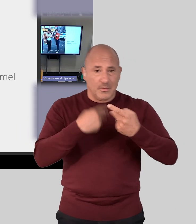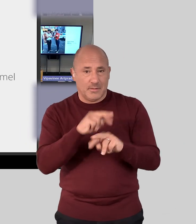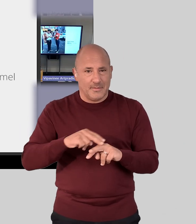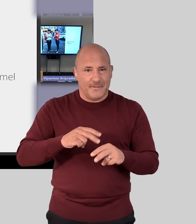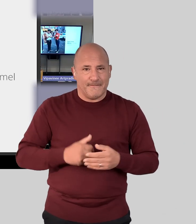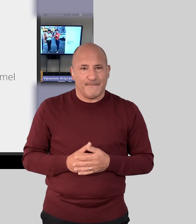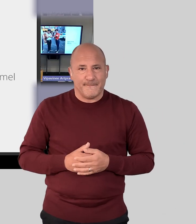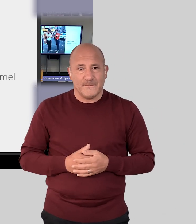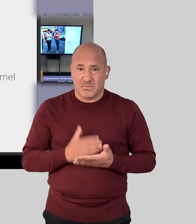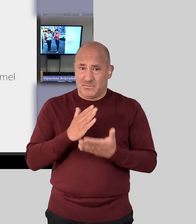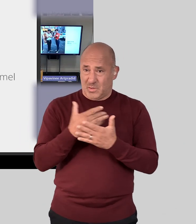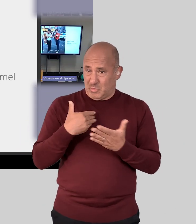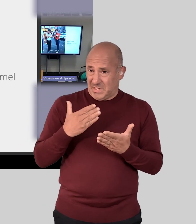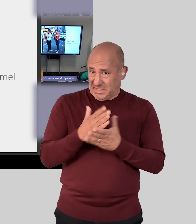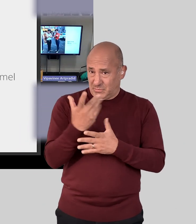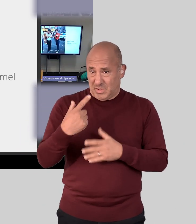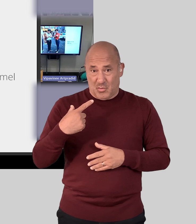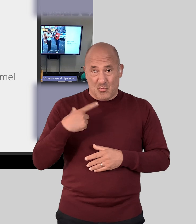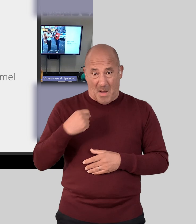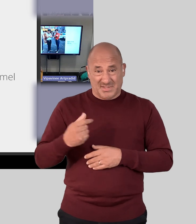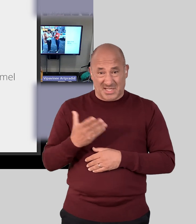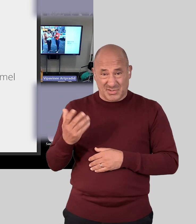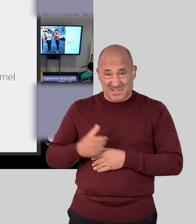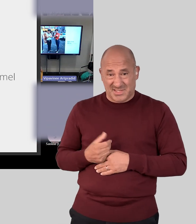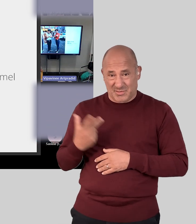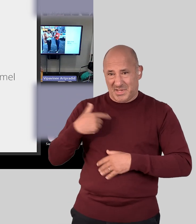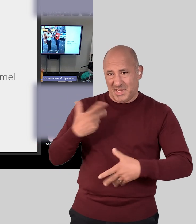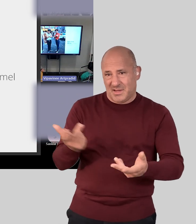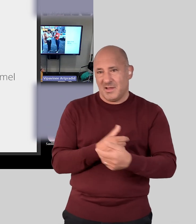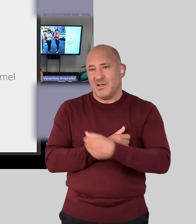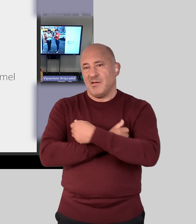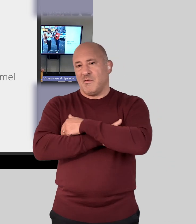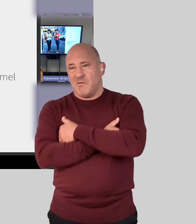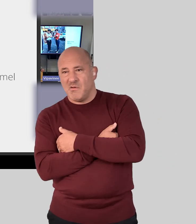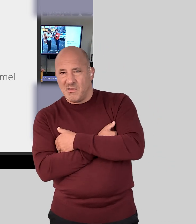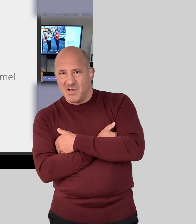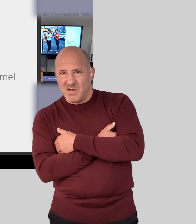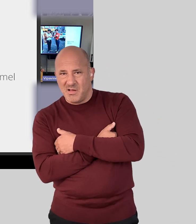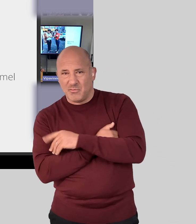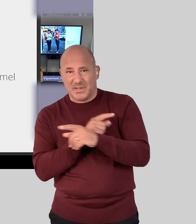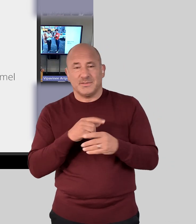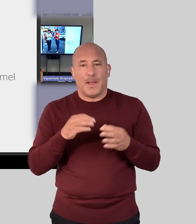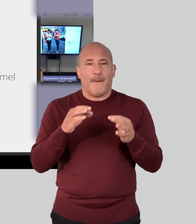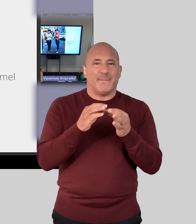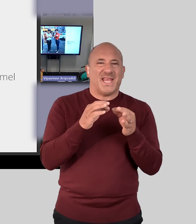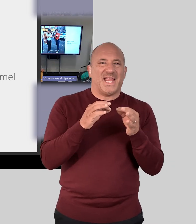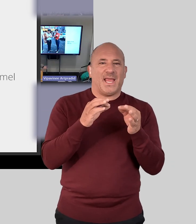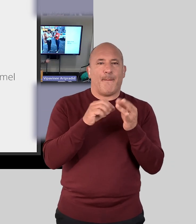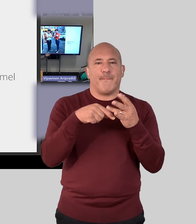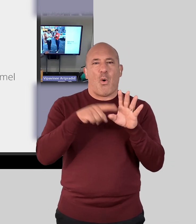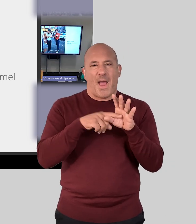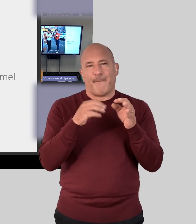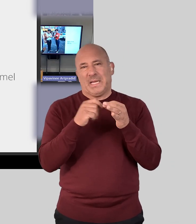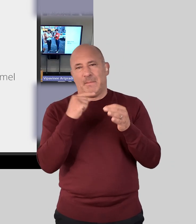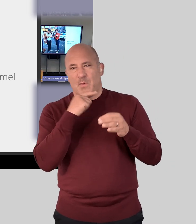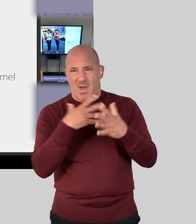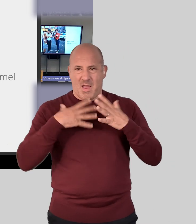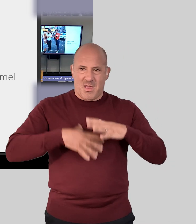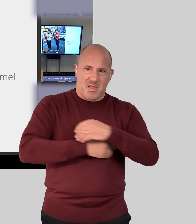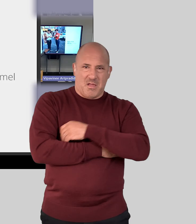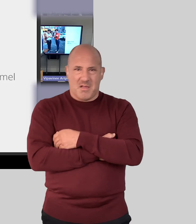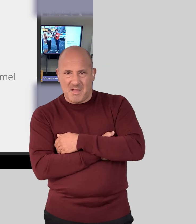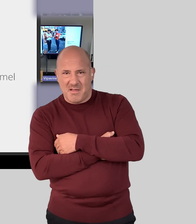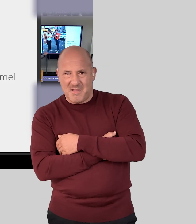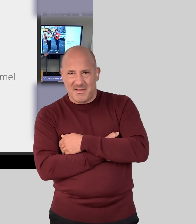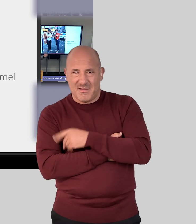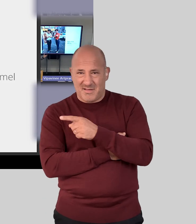So we're also a literal representation, culturally posing in a b-boy stance, as seen